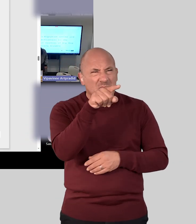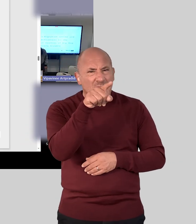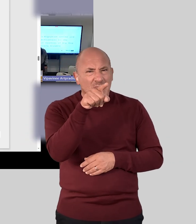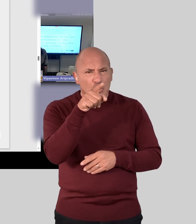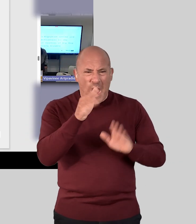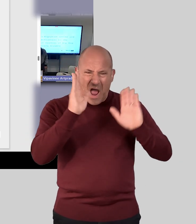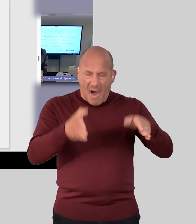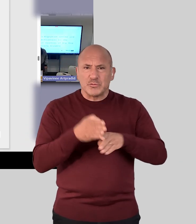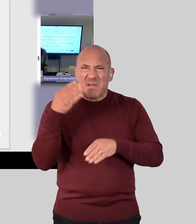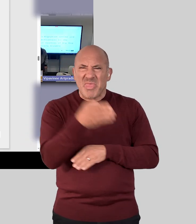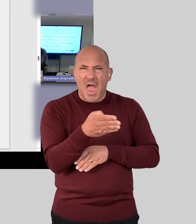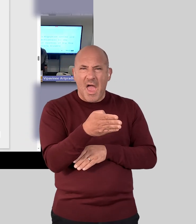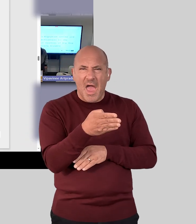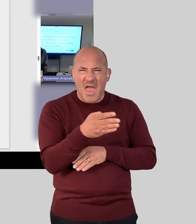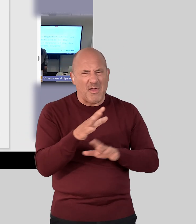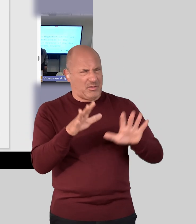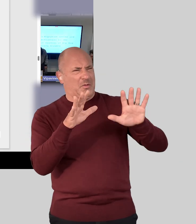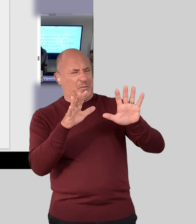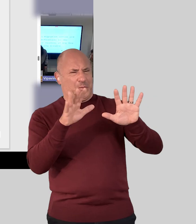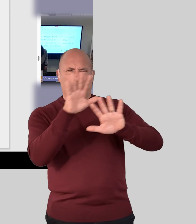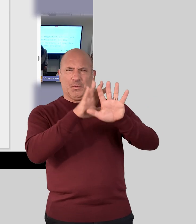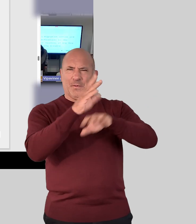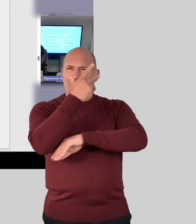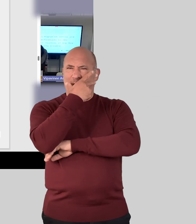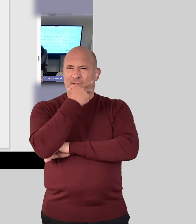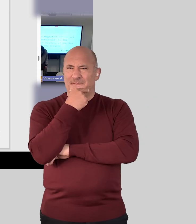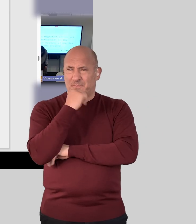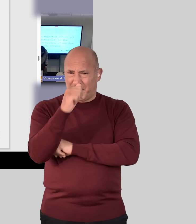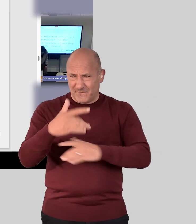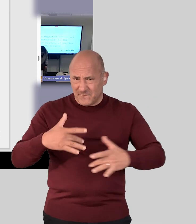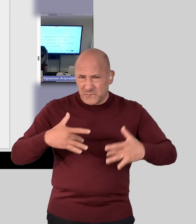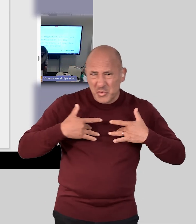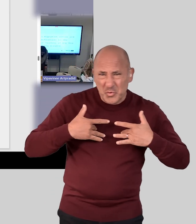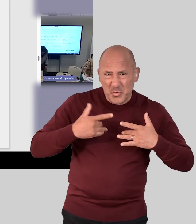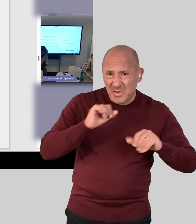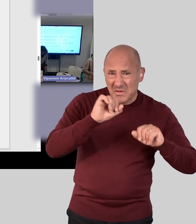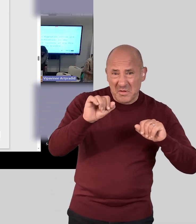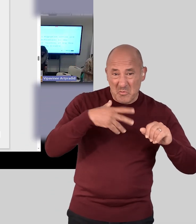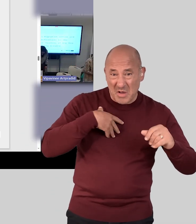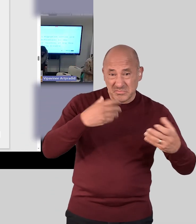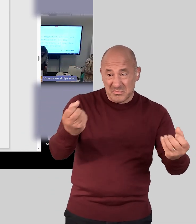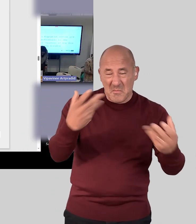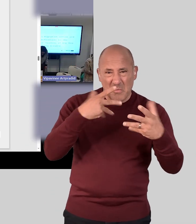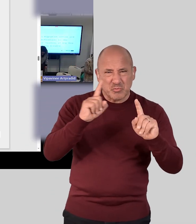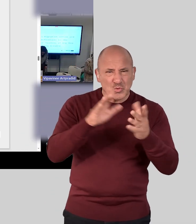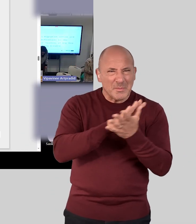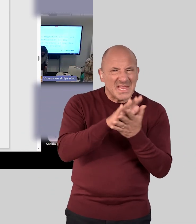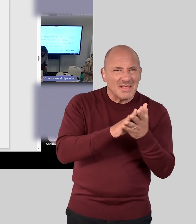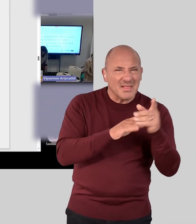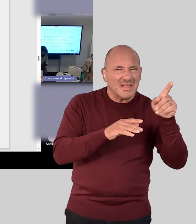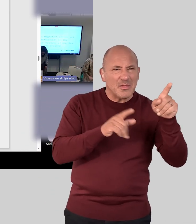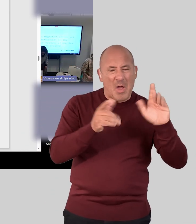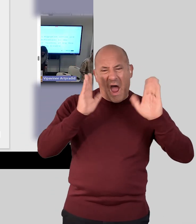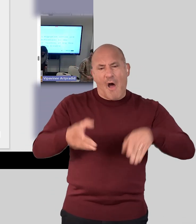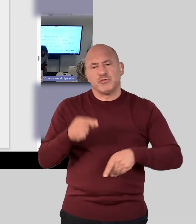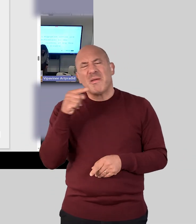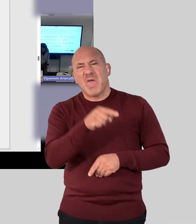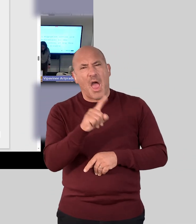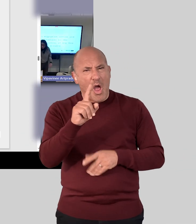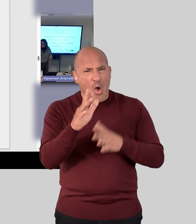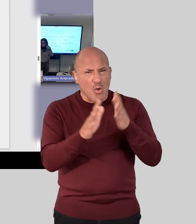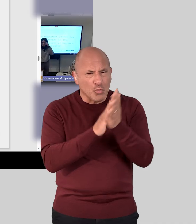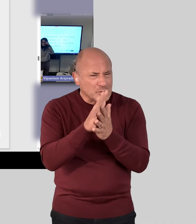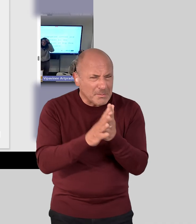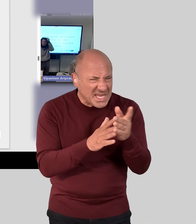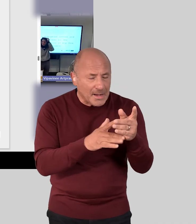out as a semi-cryptic. Is that yours, Brooke? You want to give it a shout? What do you mean by You Had to Be